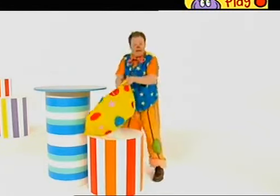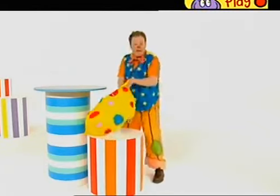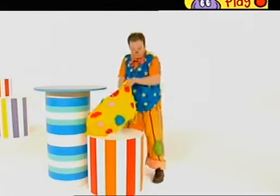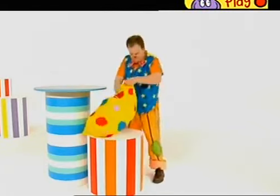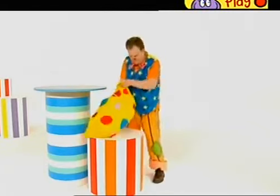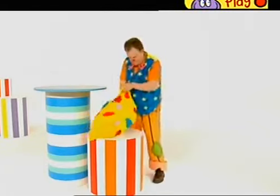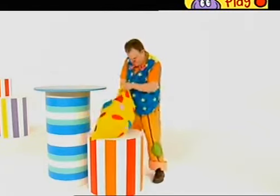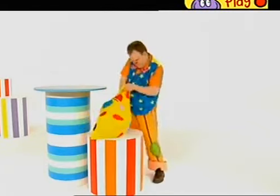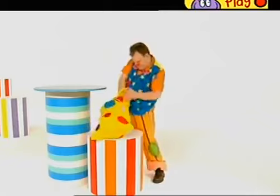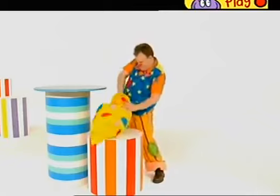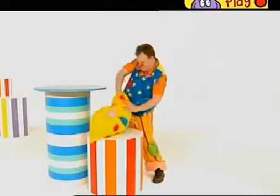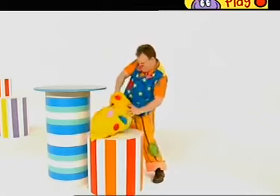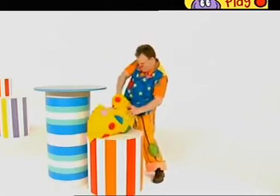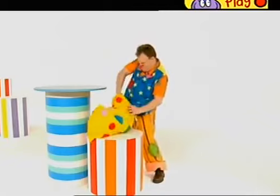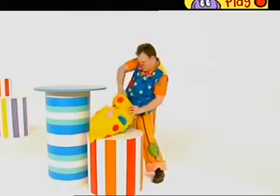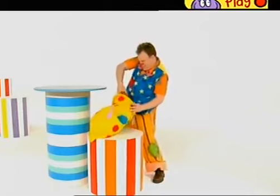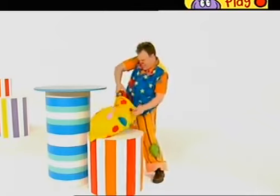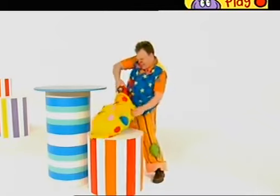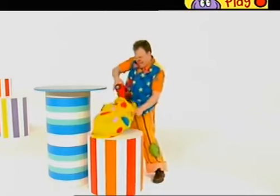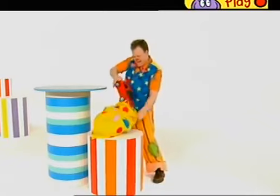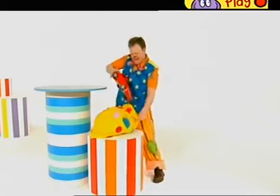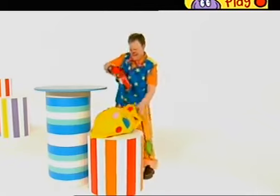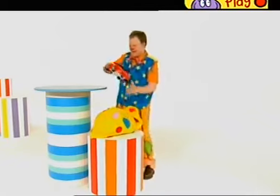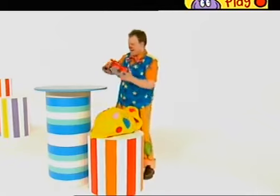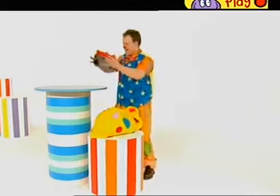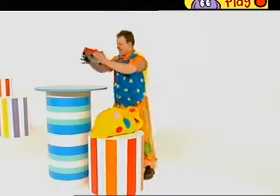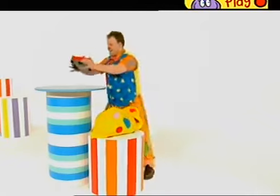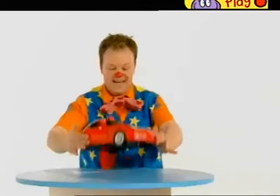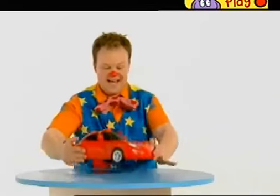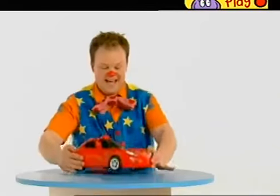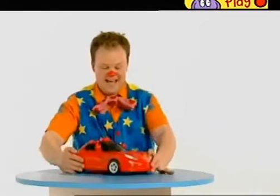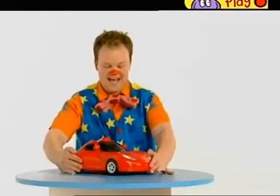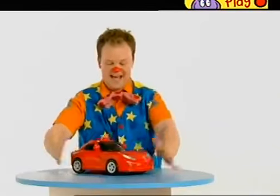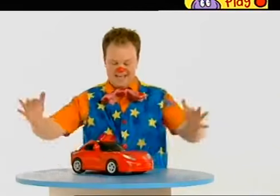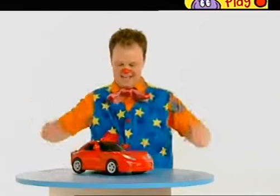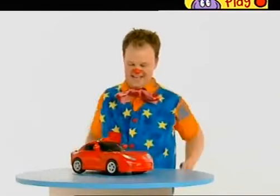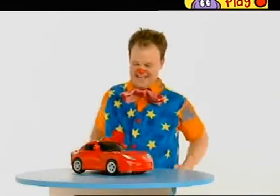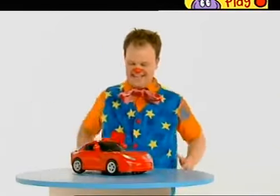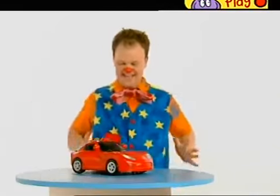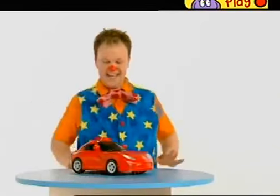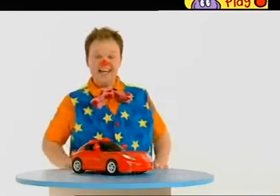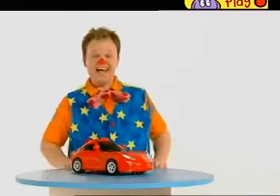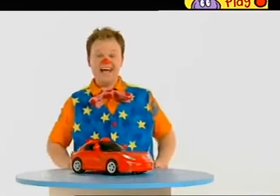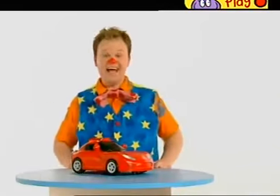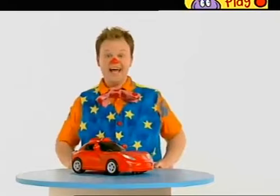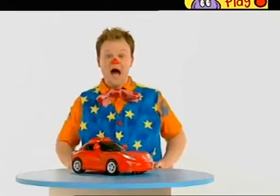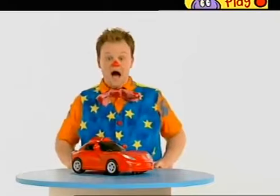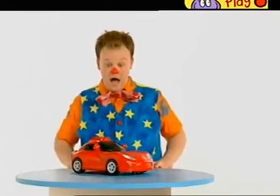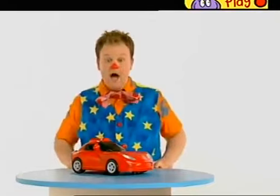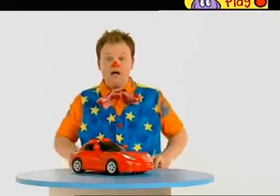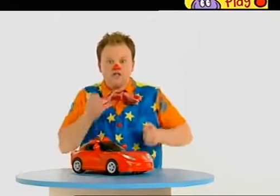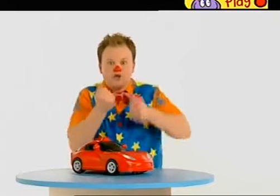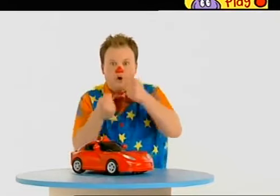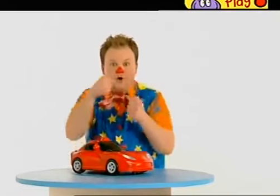Ta-da! What What's that, Mr. Tumble? A